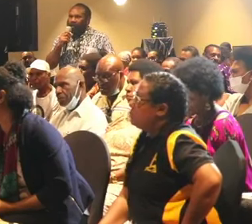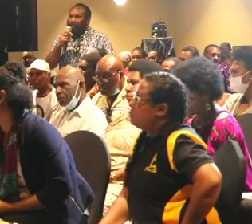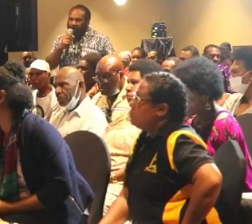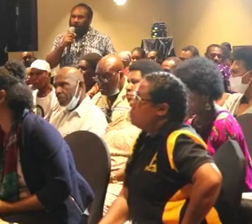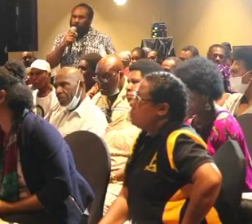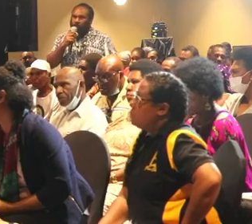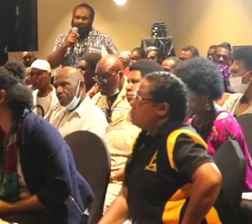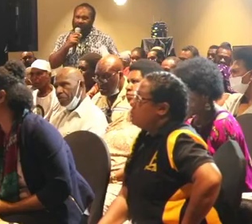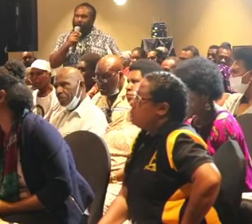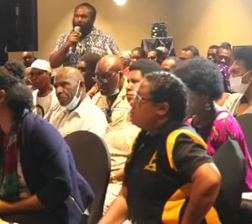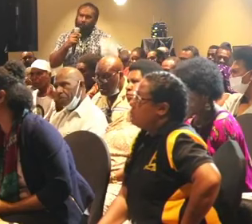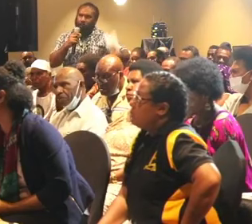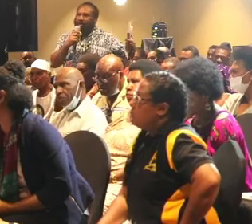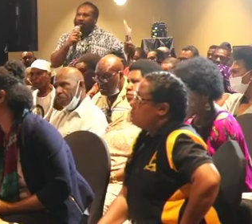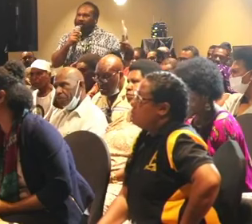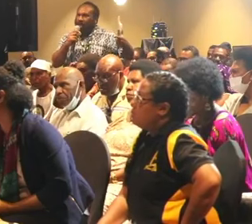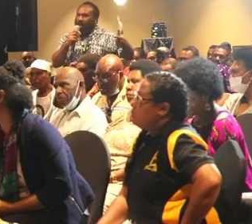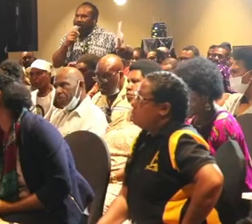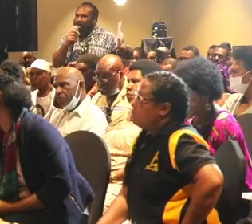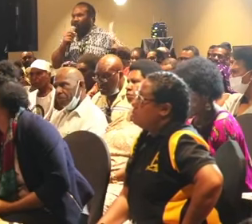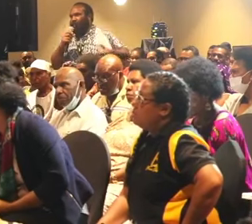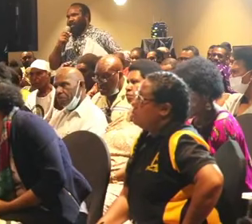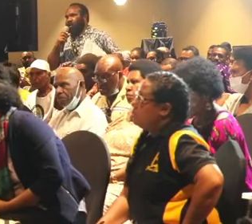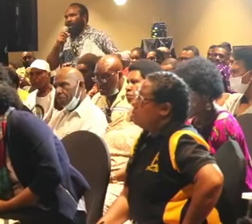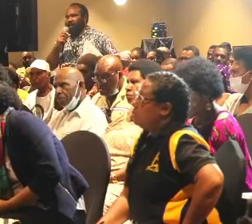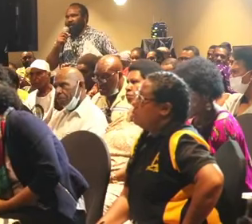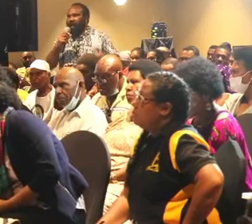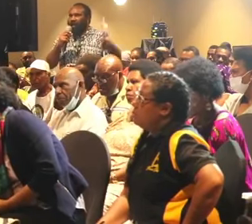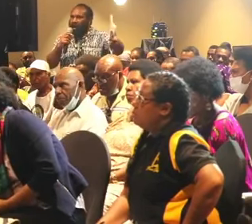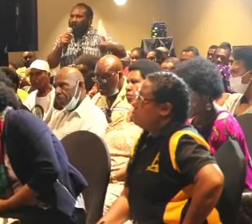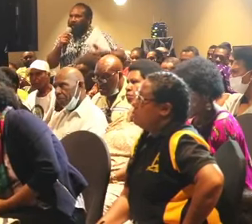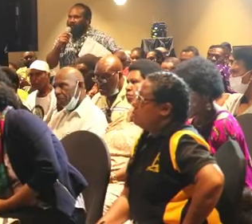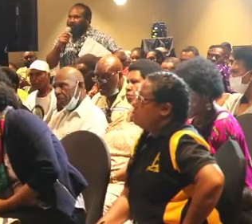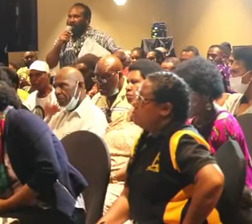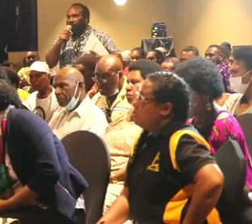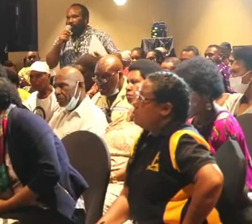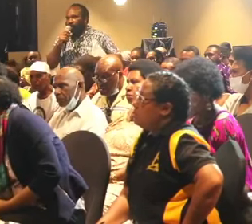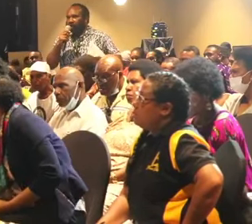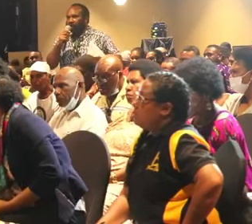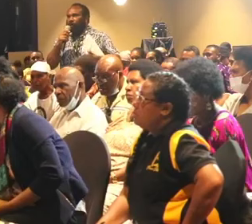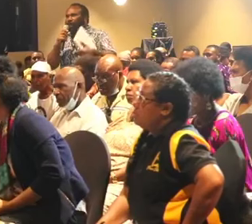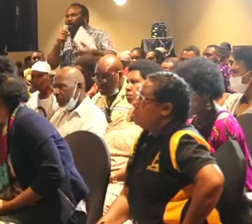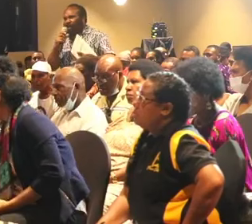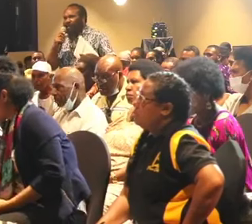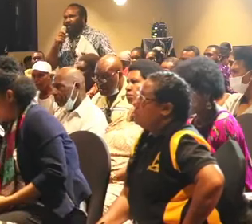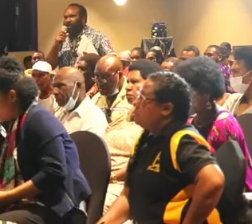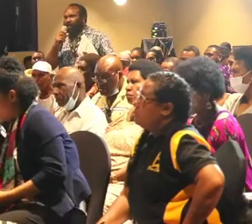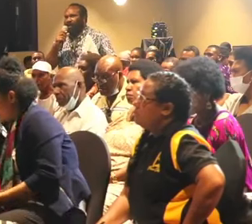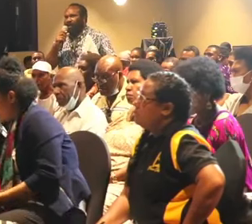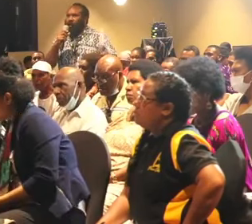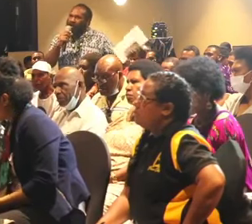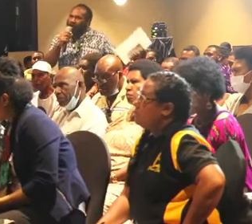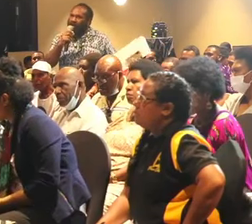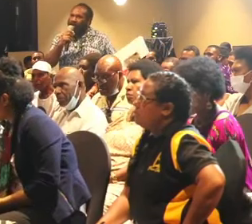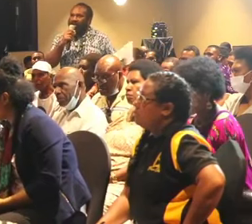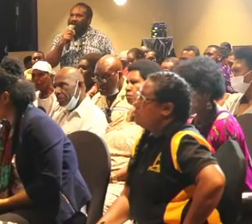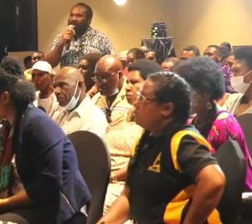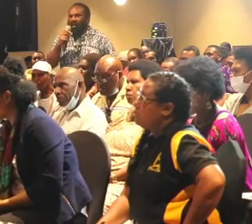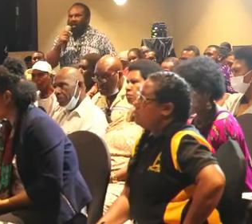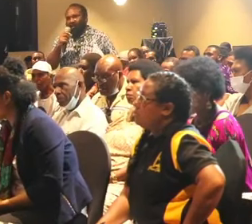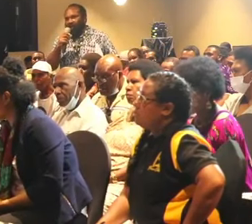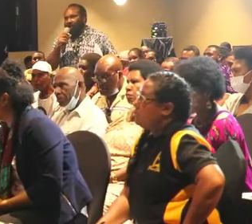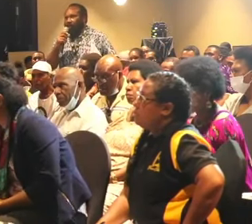na me being him own way blow me na come on top lo disla mark na how government by talking me lo work disla something. Without